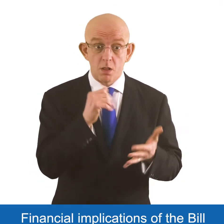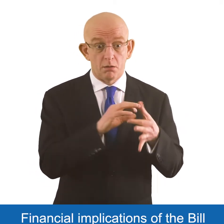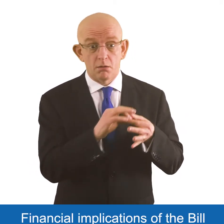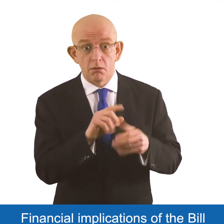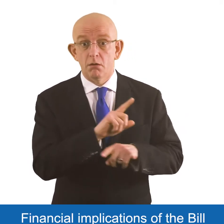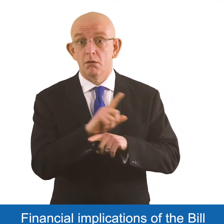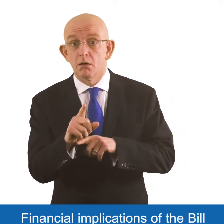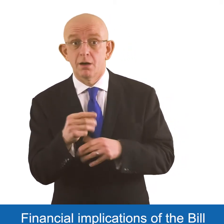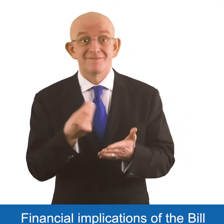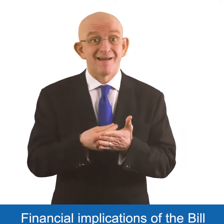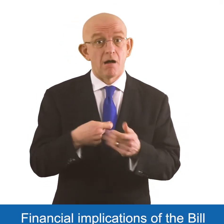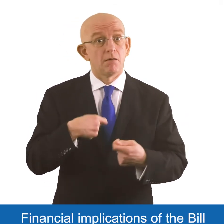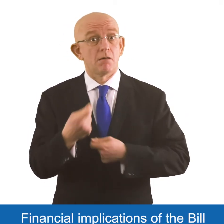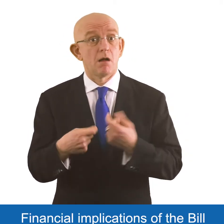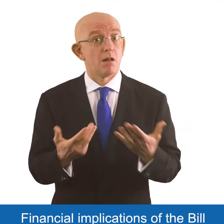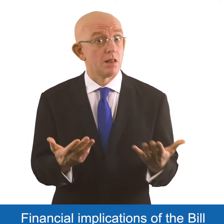Financial implications of the bill.